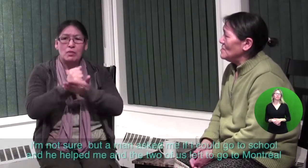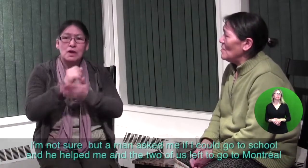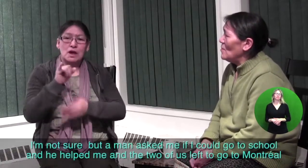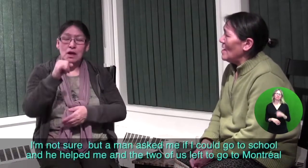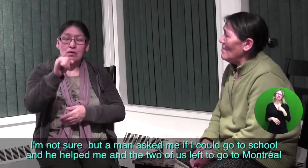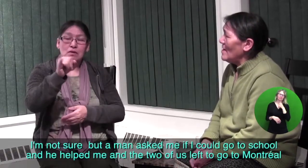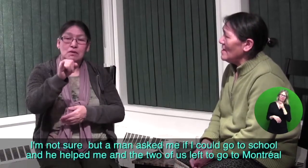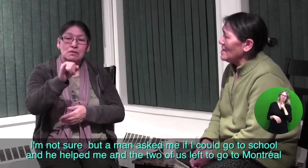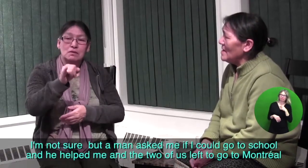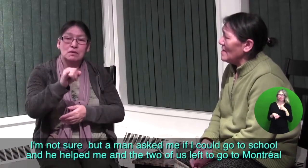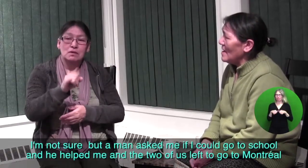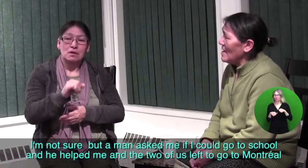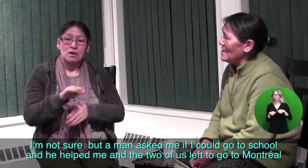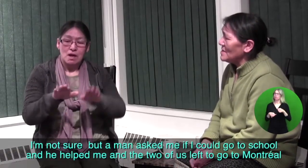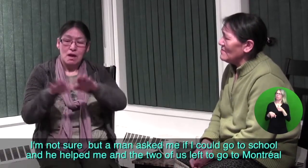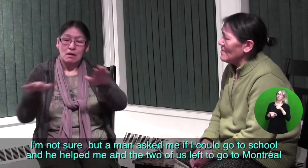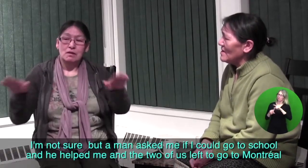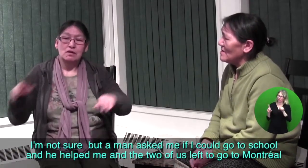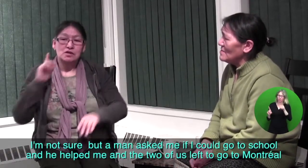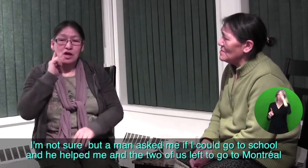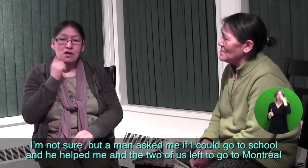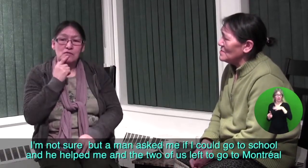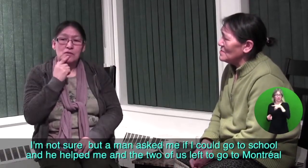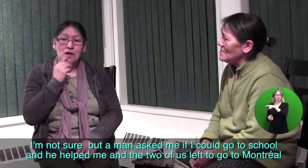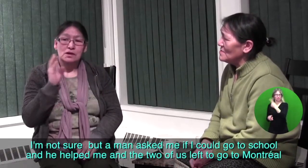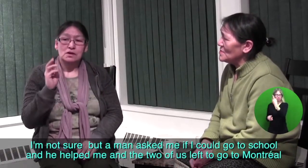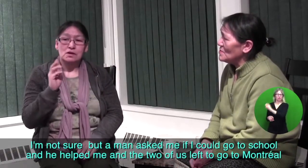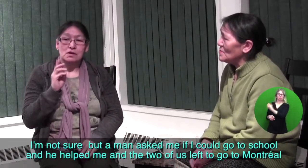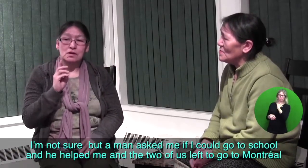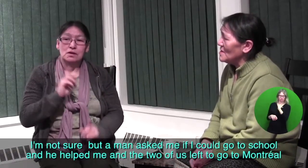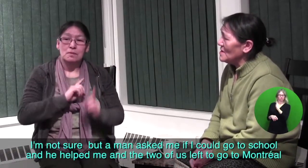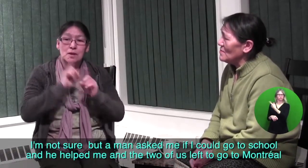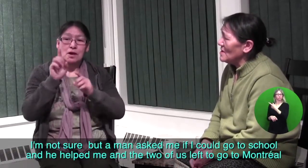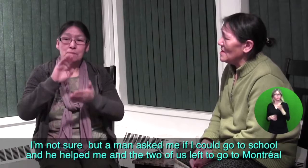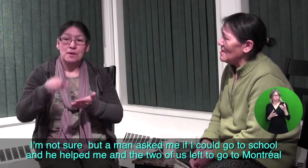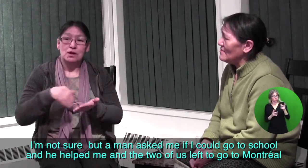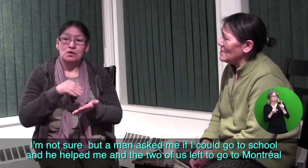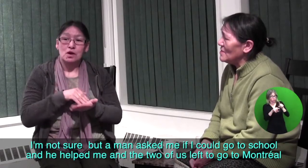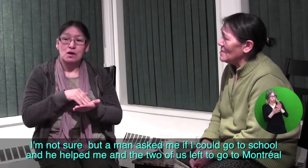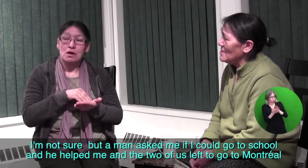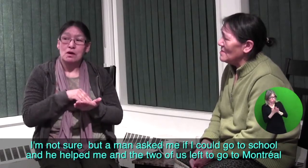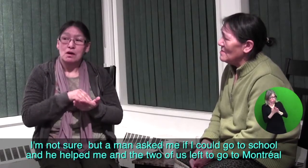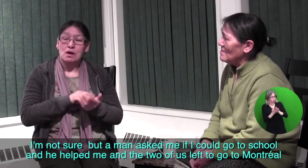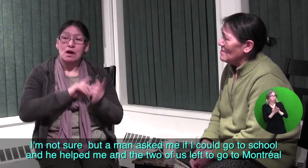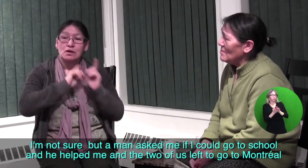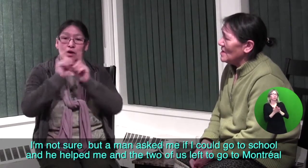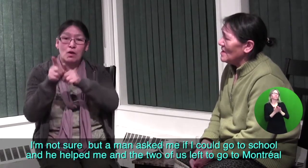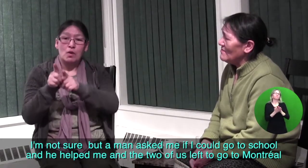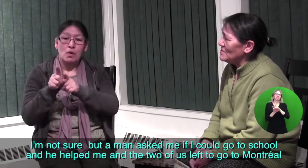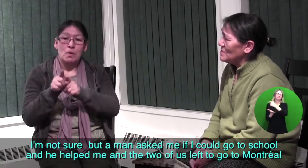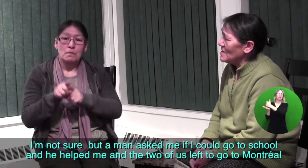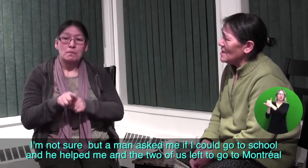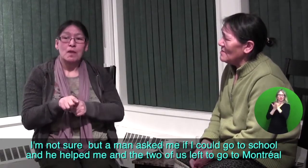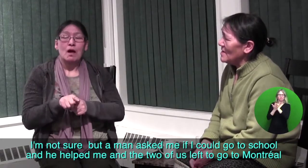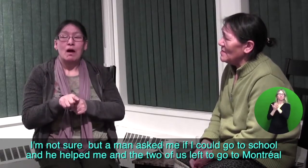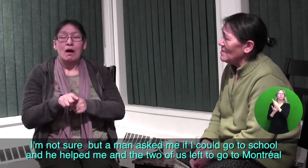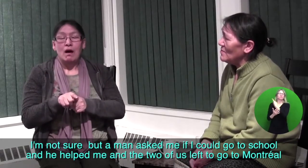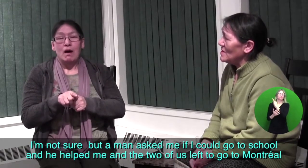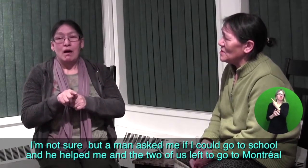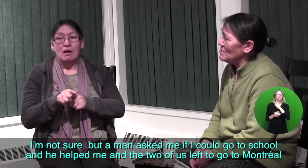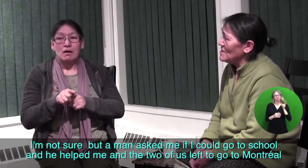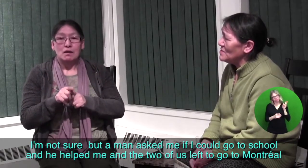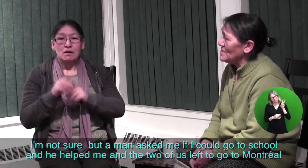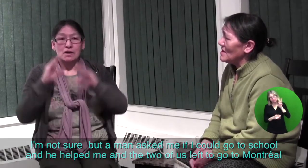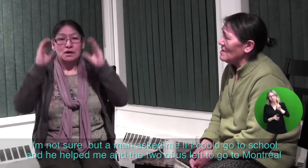not sure. Well, a man can ask if I can go to school, and we left on the. In Montreal. We left to Inuit and